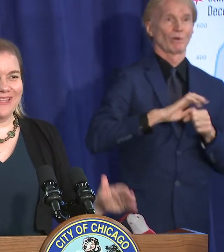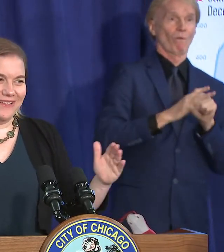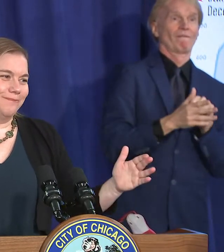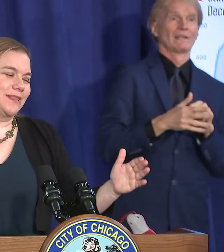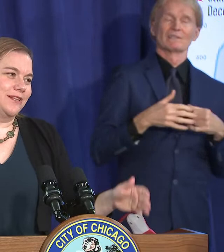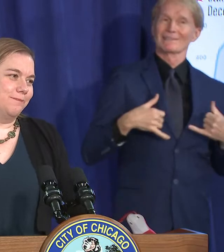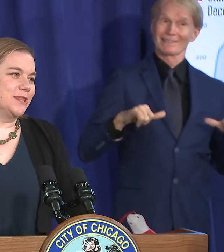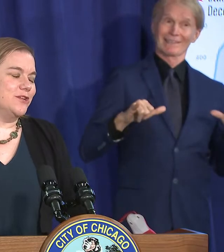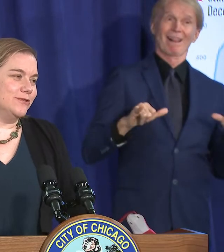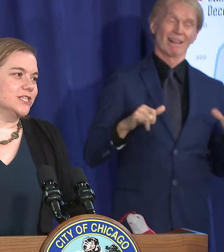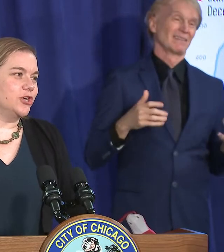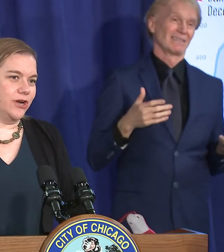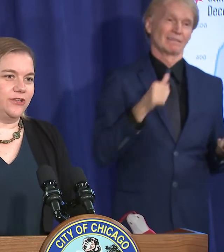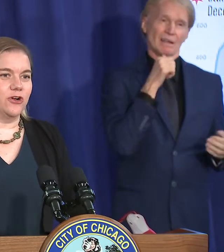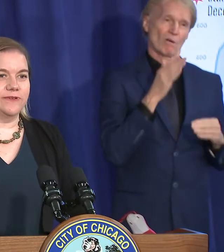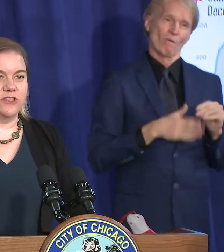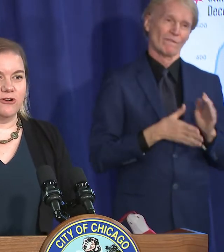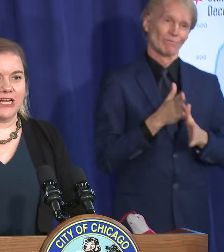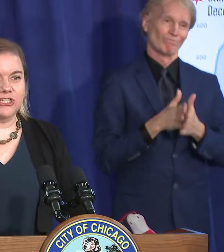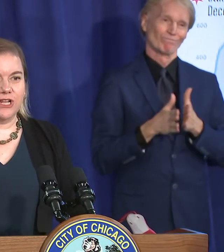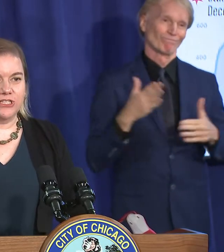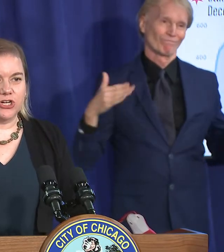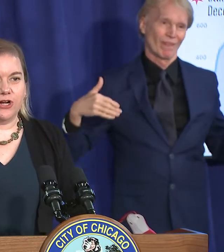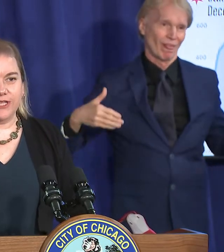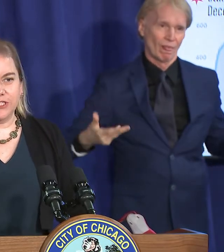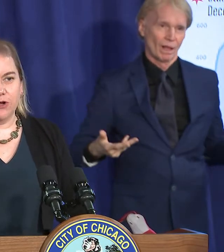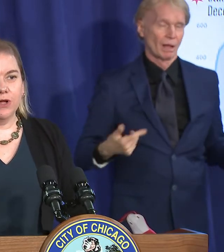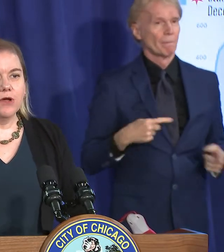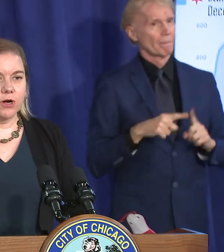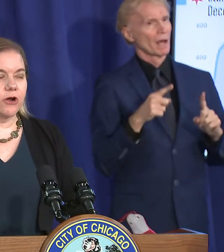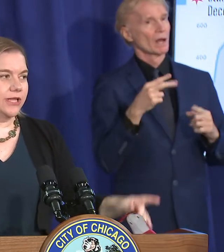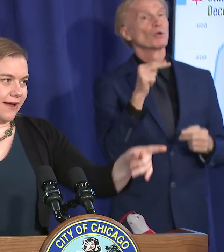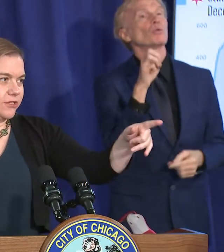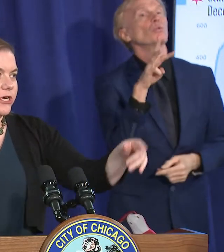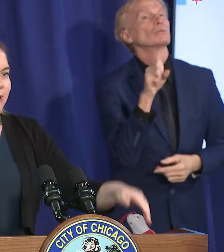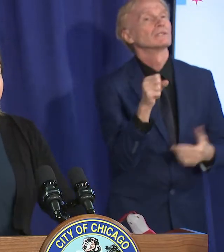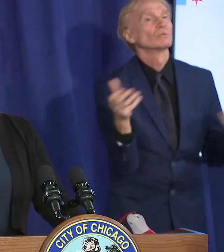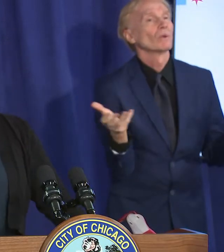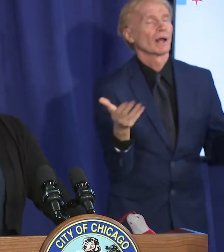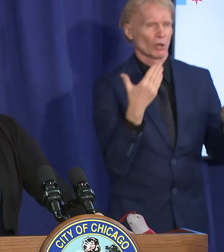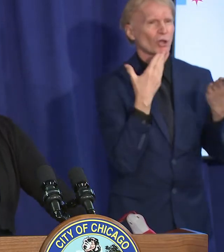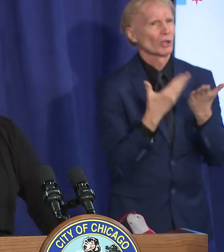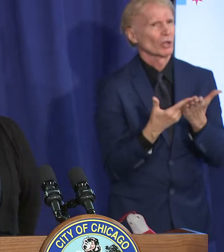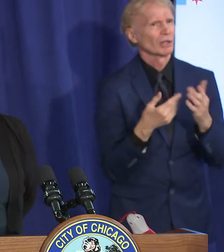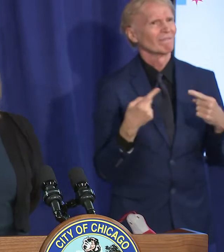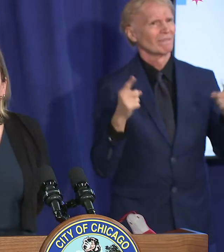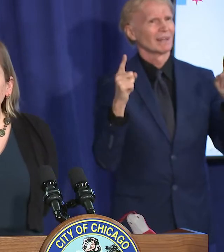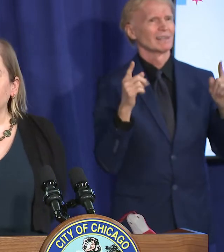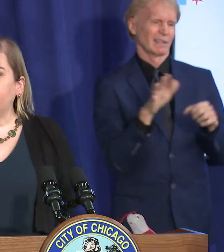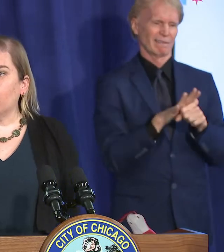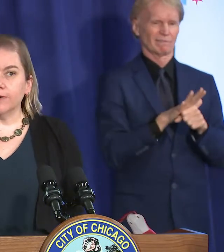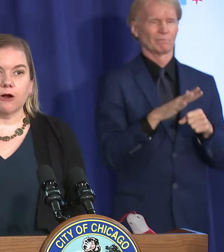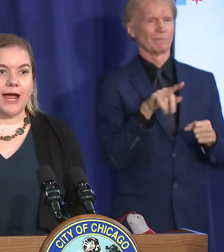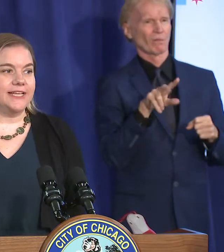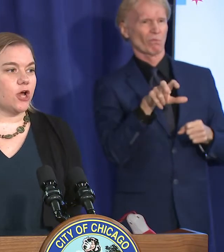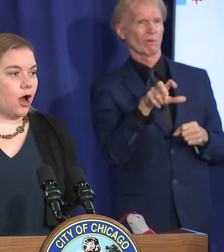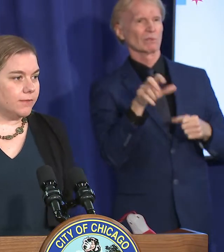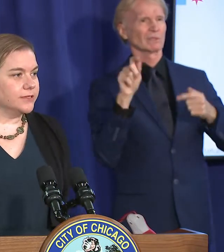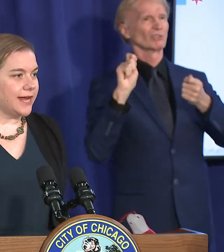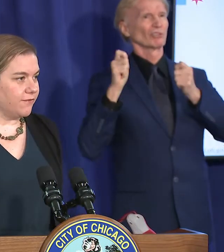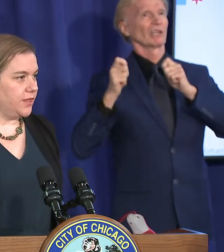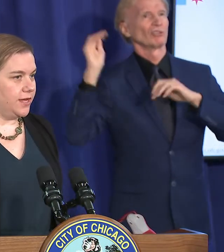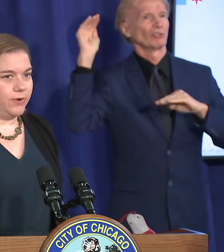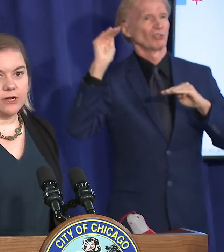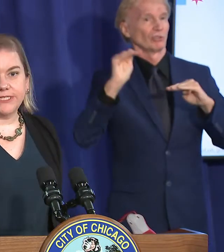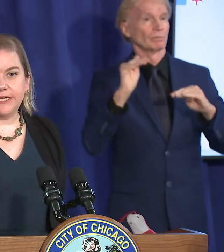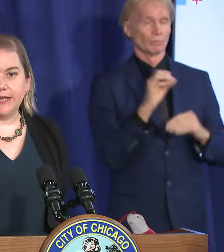over, but the news is good in terms of the direction that it's turning. So we're currently averaging around 300. Similarly, Omicron is